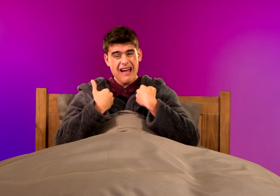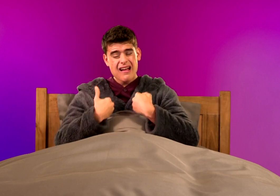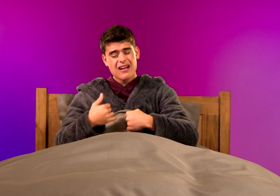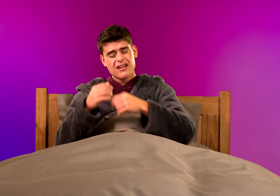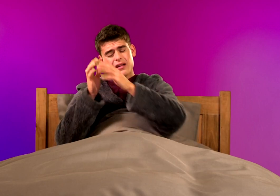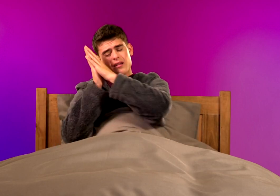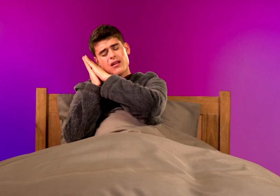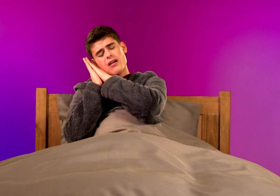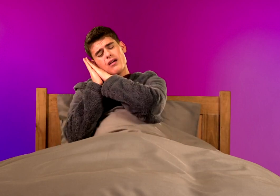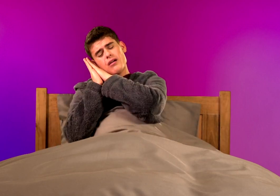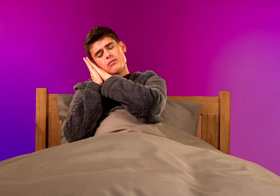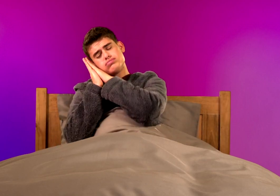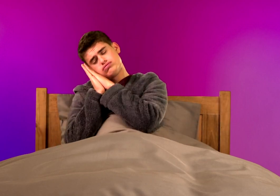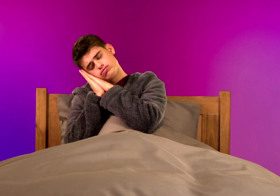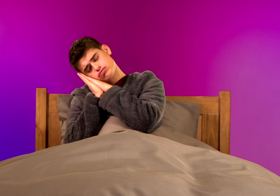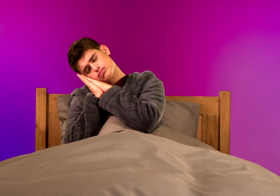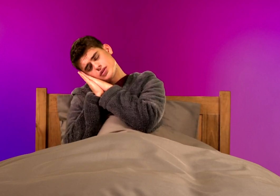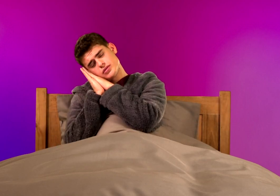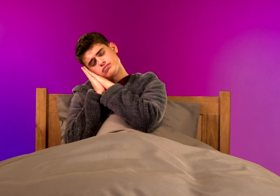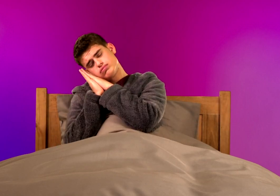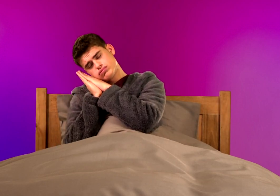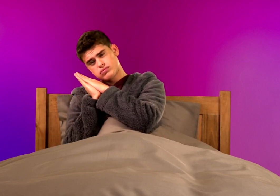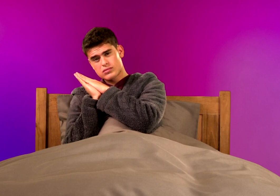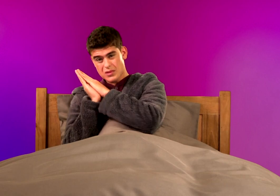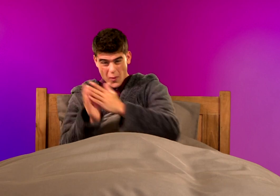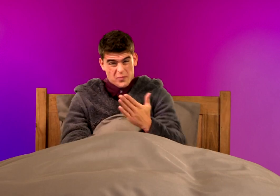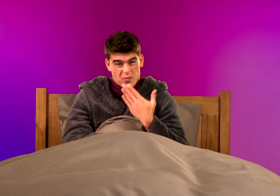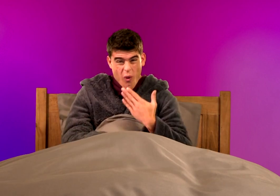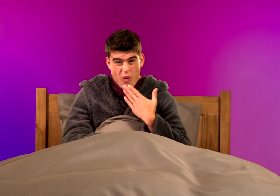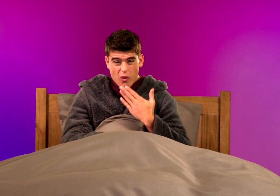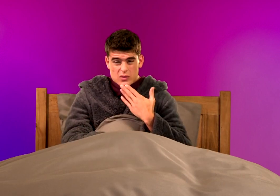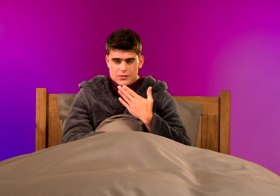Next time you're ill in bed and feeling bored,